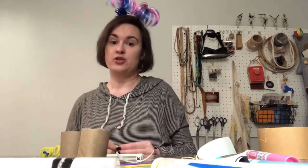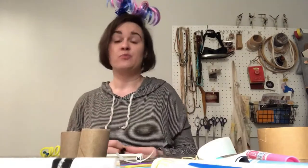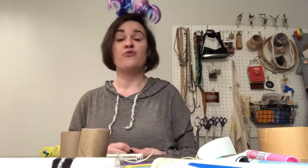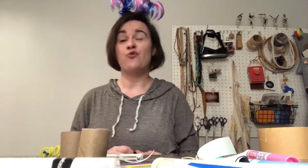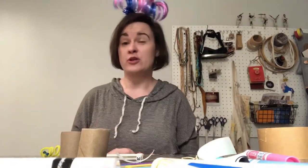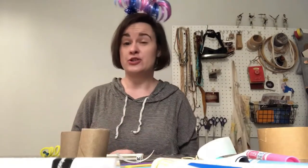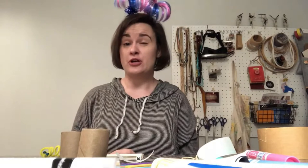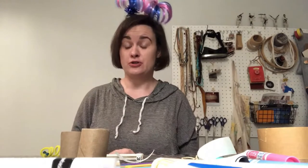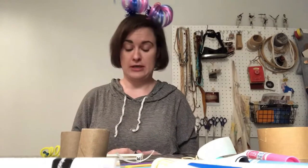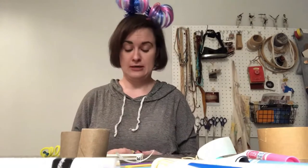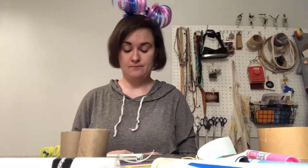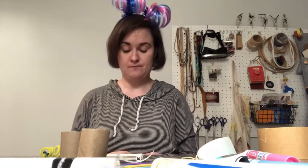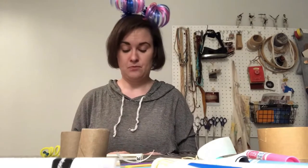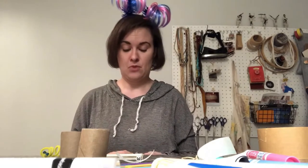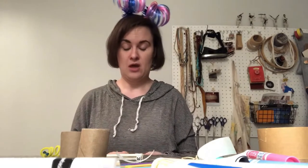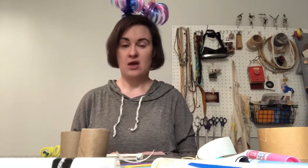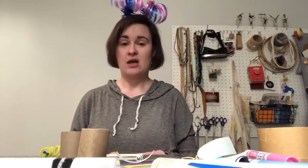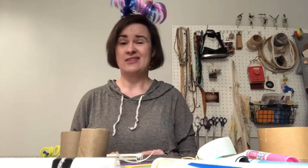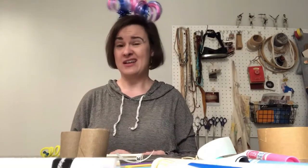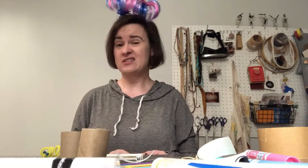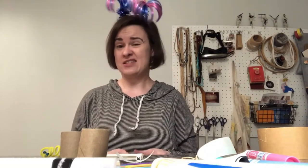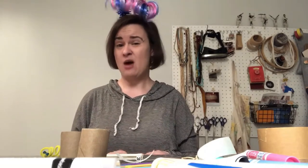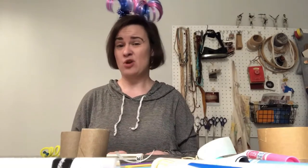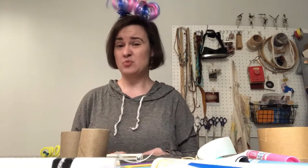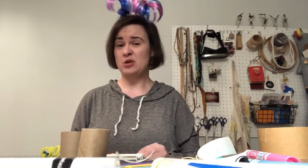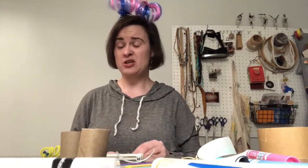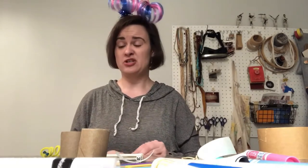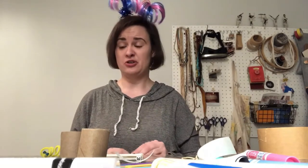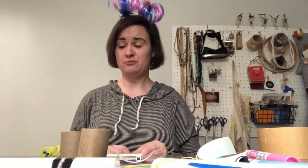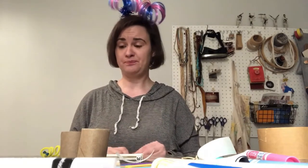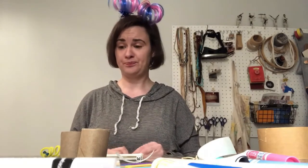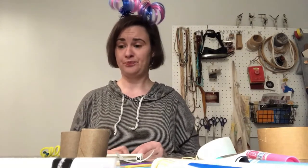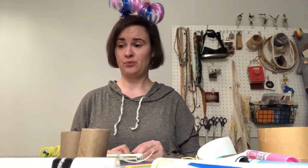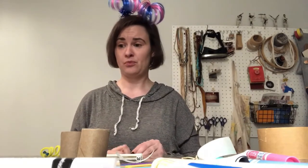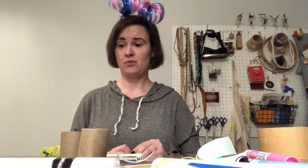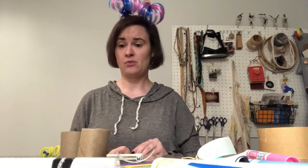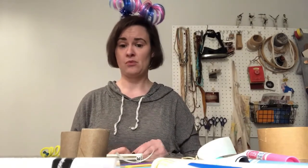do before you start doing it. That works pretty good too.